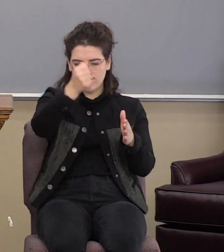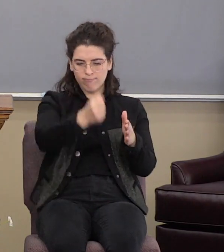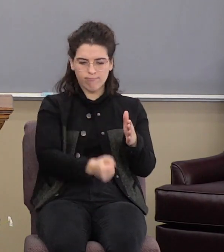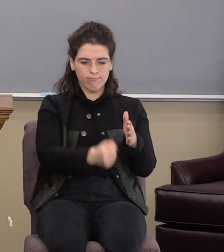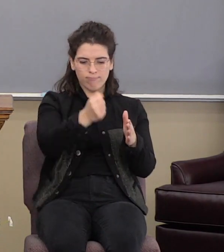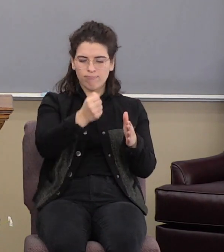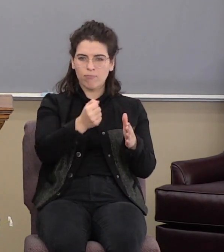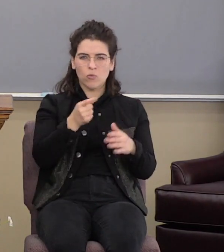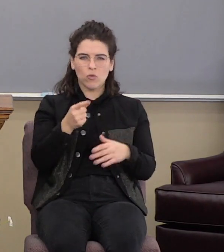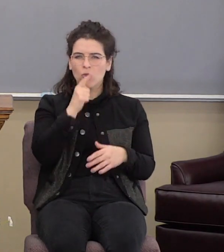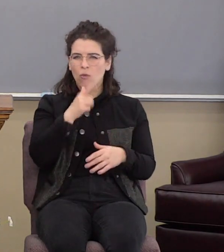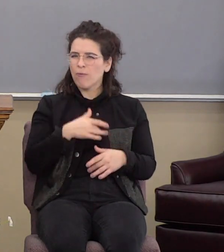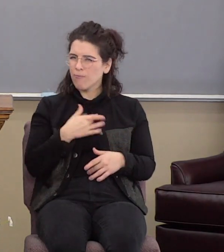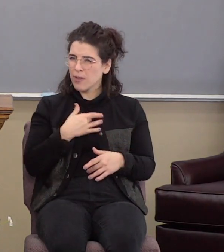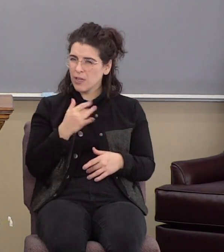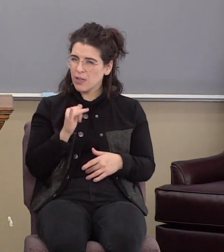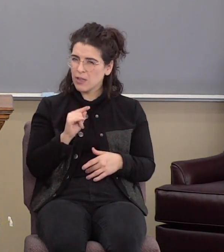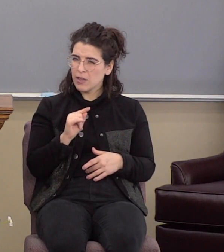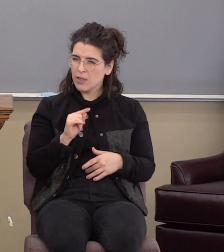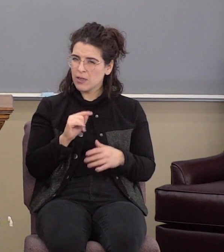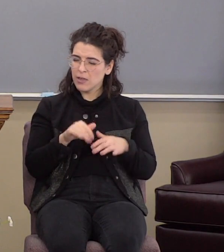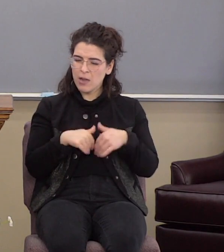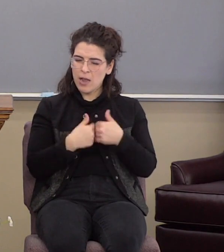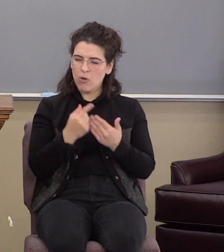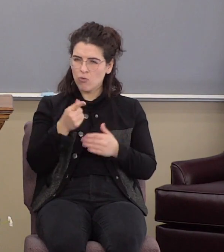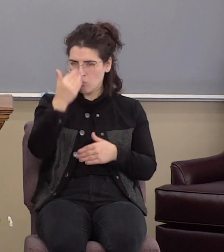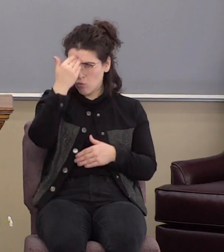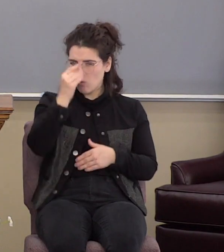don't feel it. So how do you know it's true?